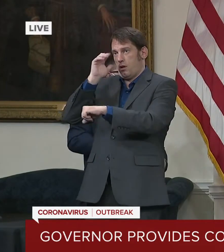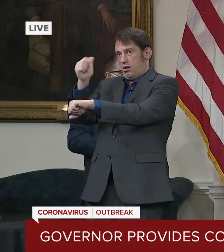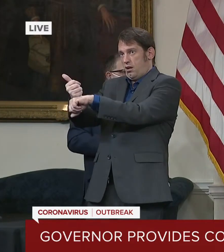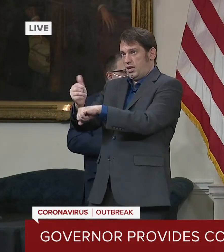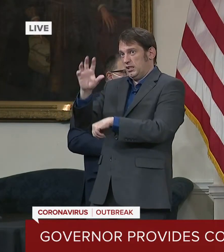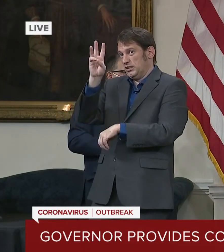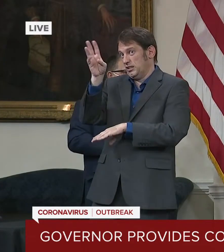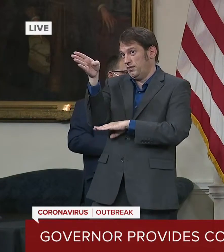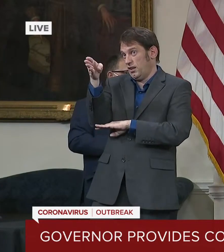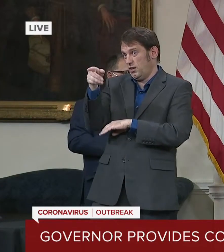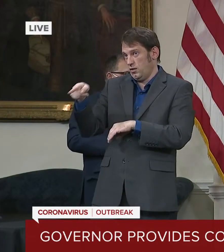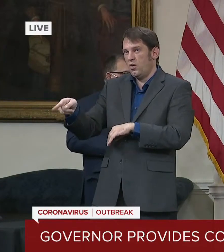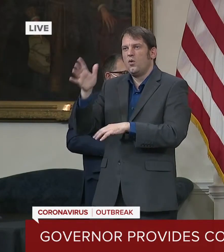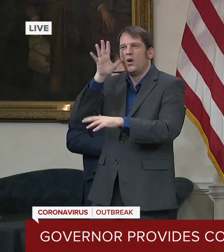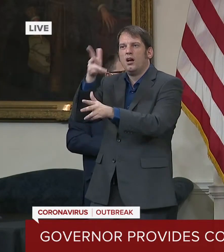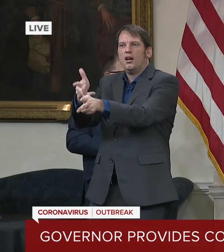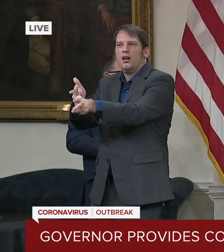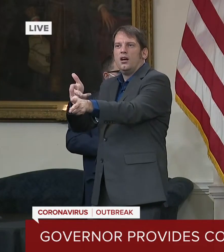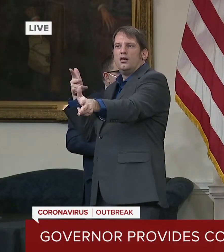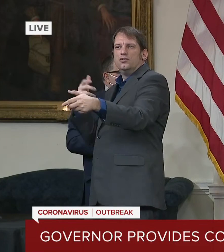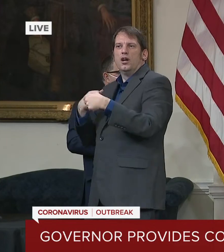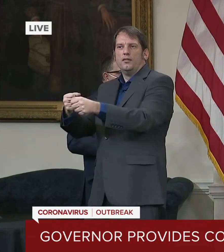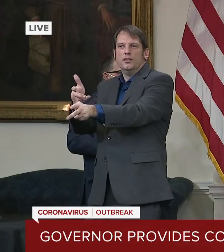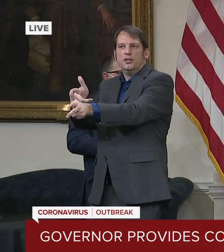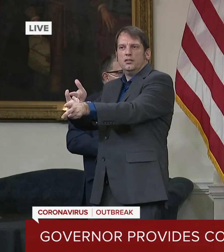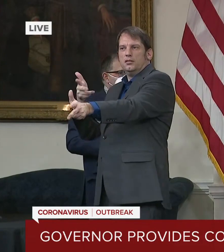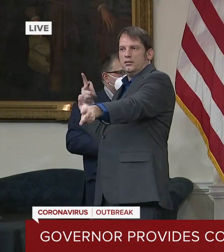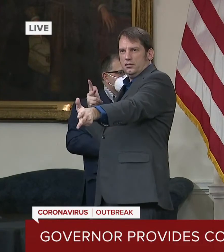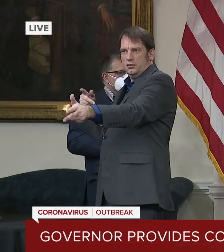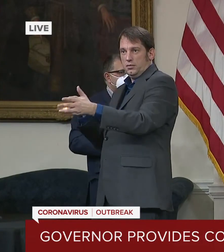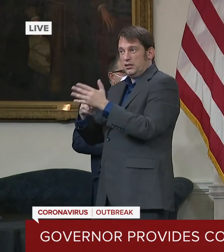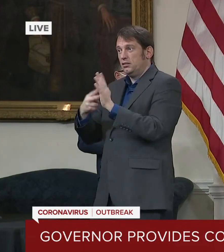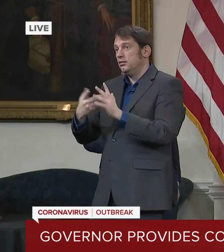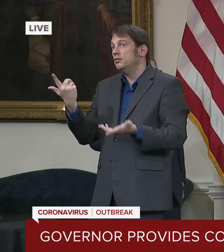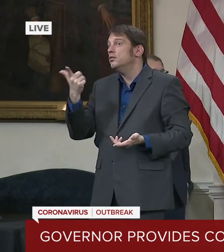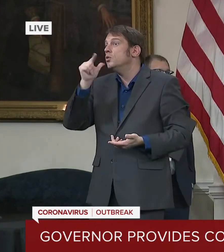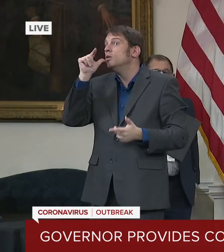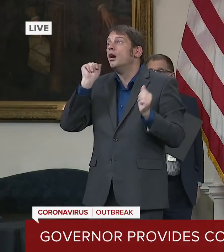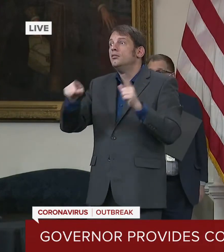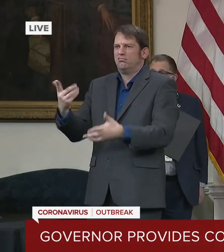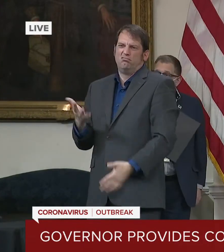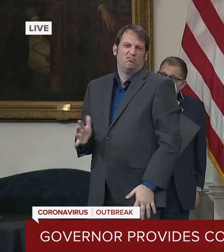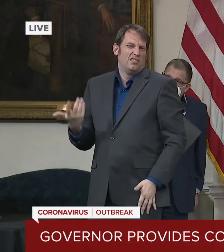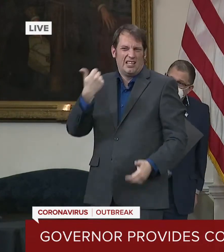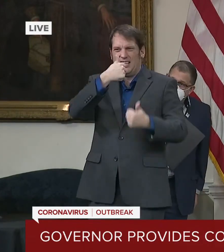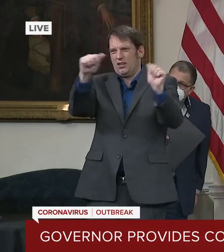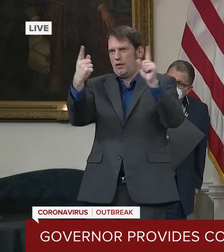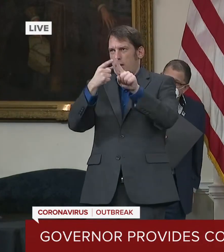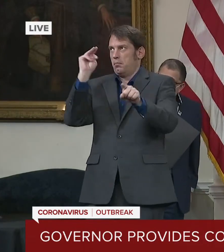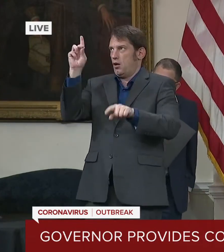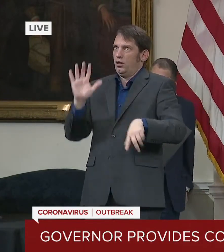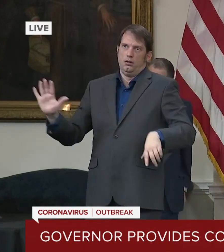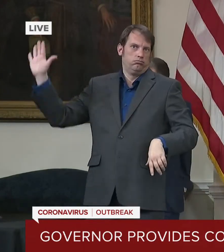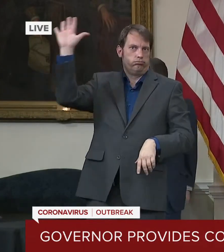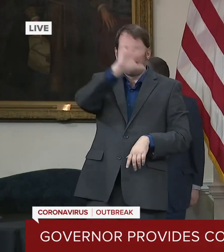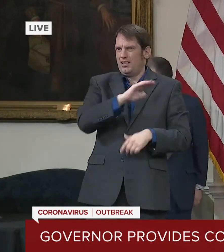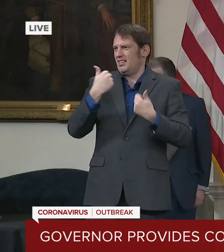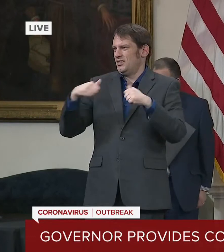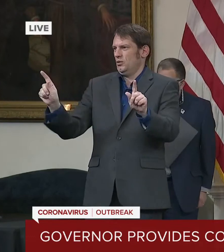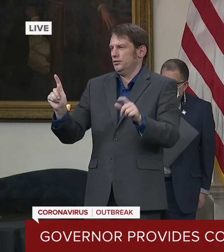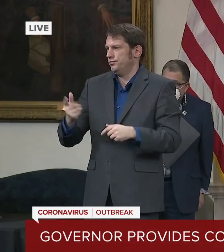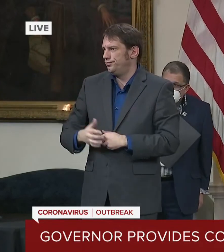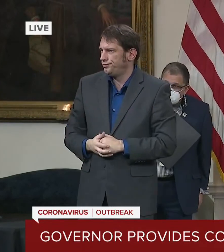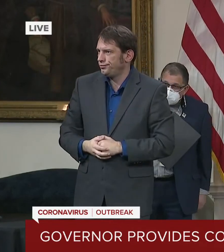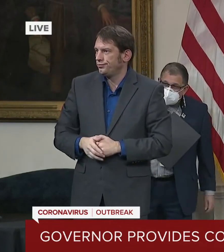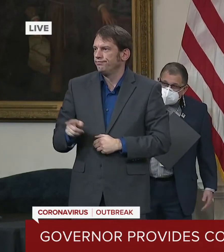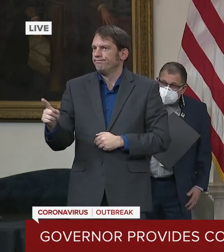at Six Flags, that's going to be a state-run site. Anybody from anywhere will be able to get vaccinated. Governor, do you expect the vaccine supply